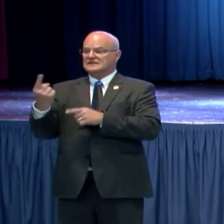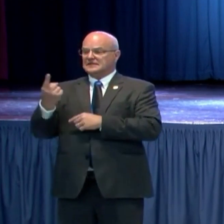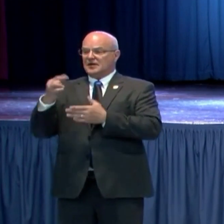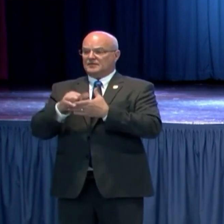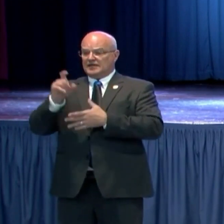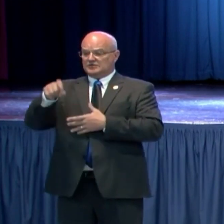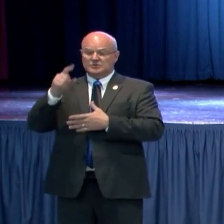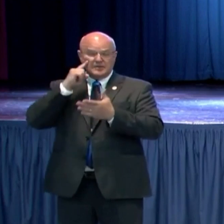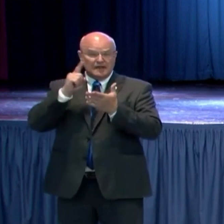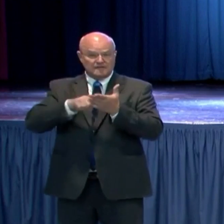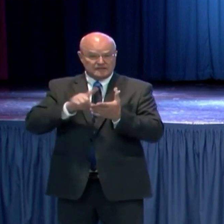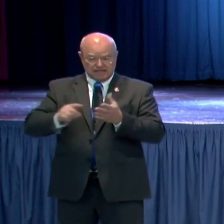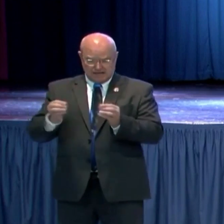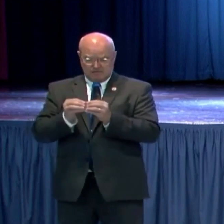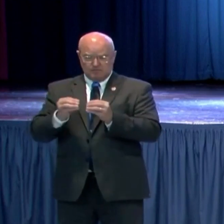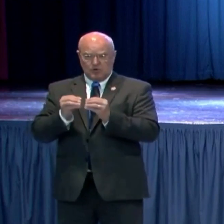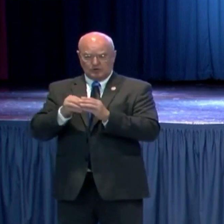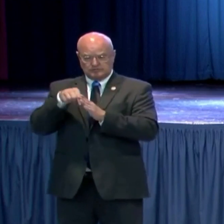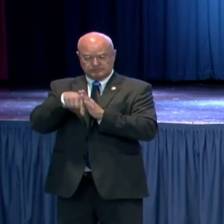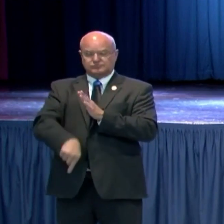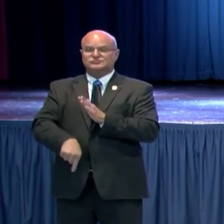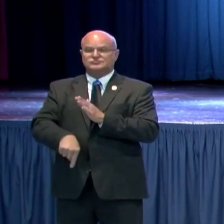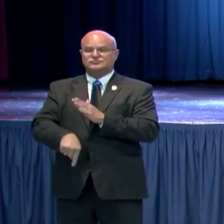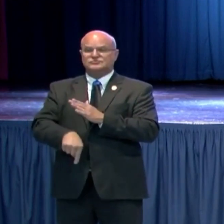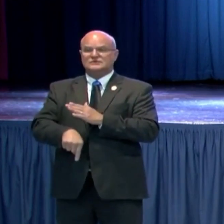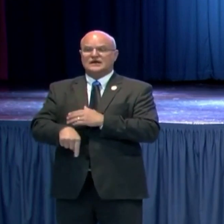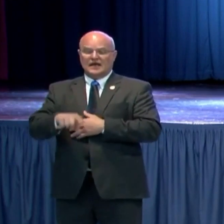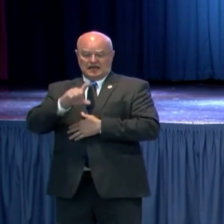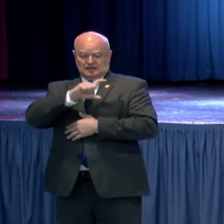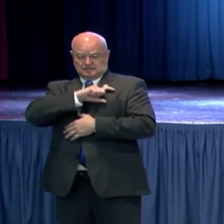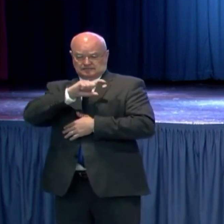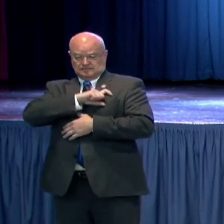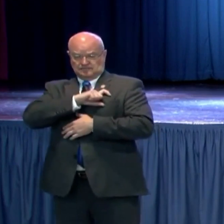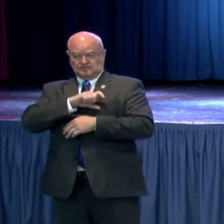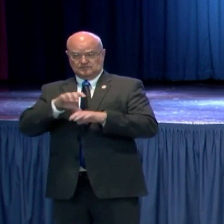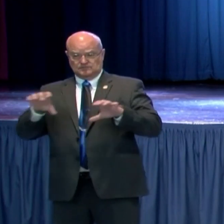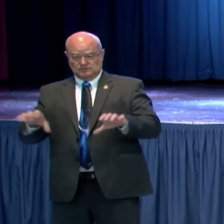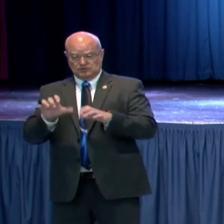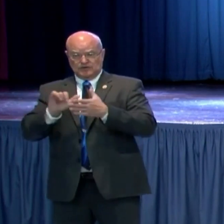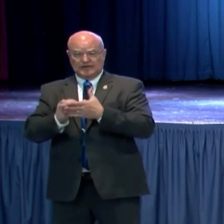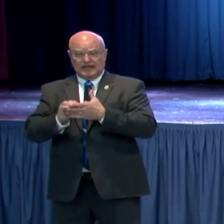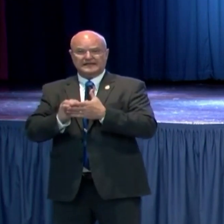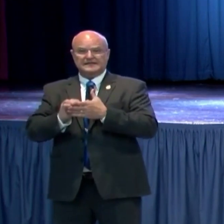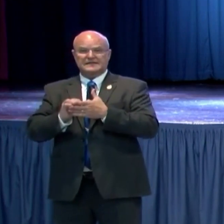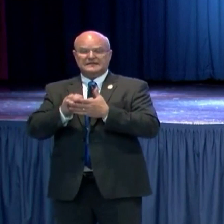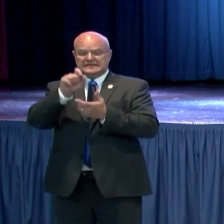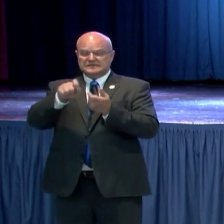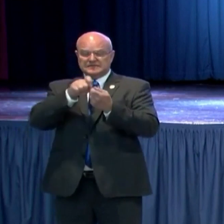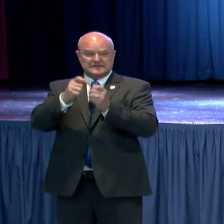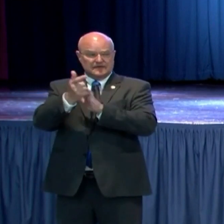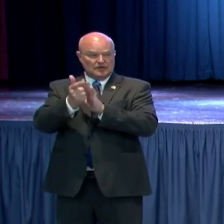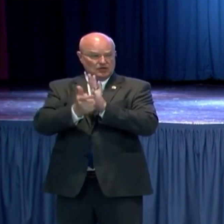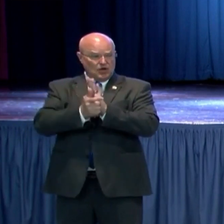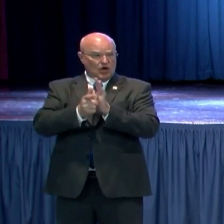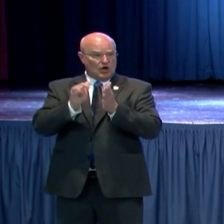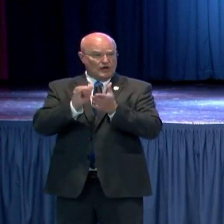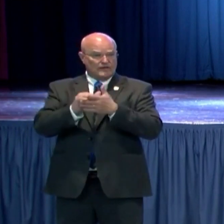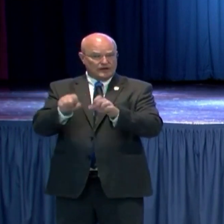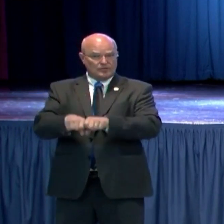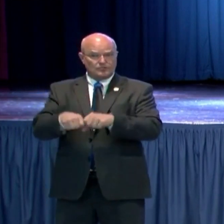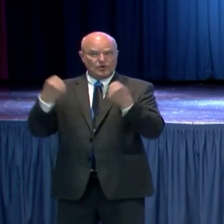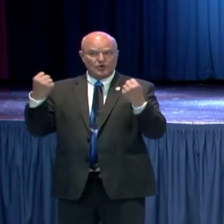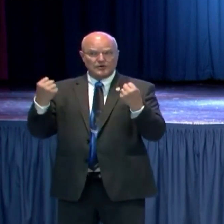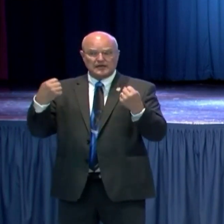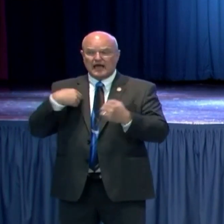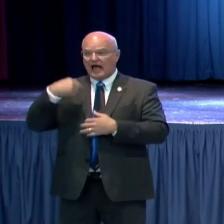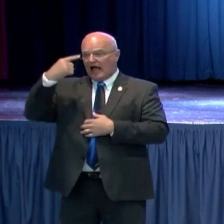something that should be investigated further. They are doing that. And as to specific laws that are